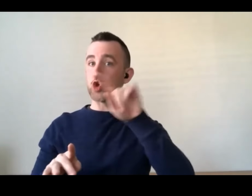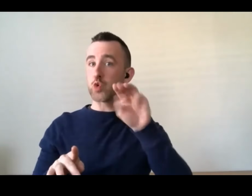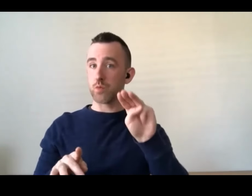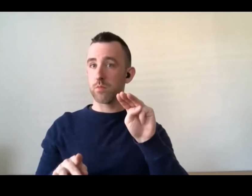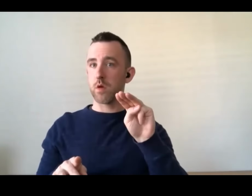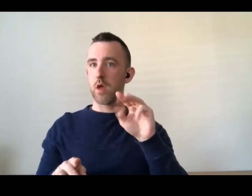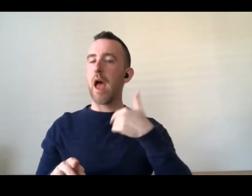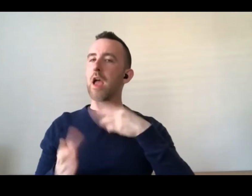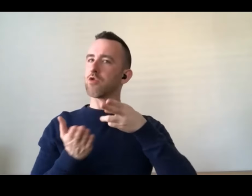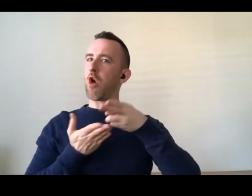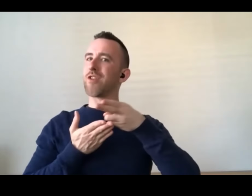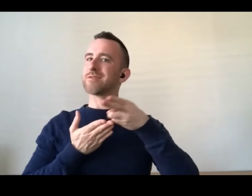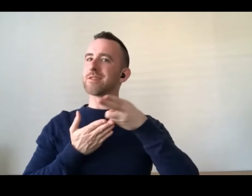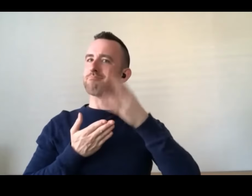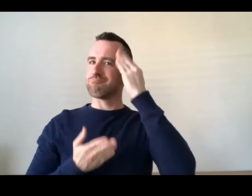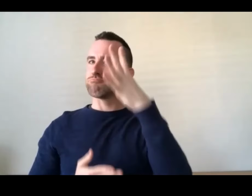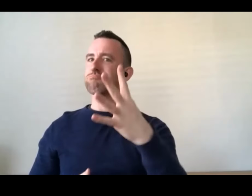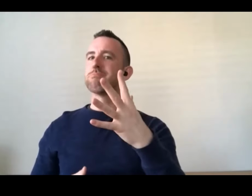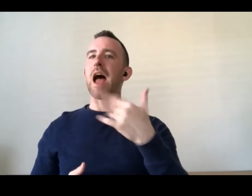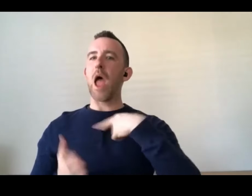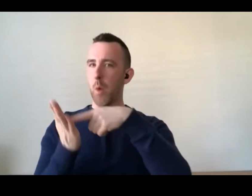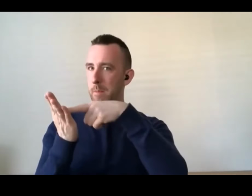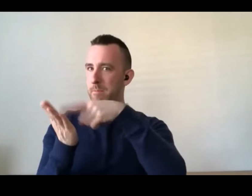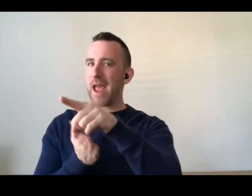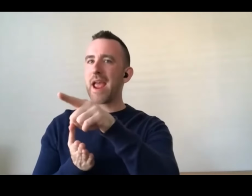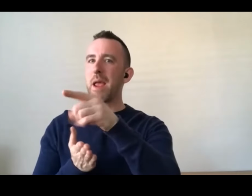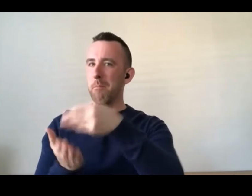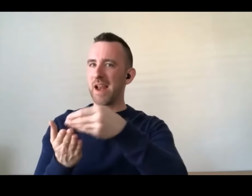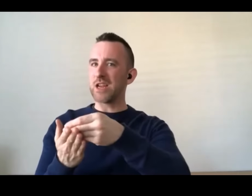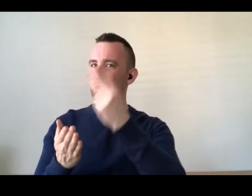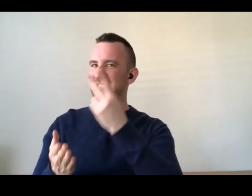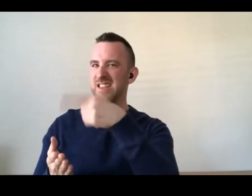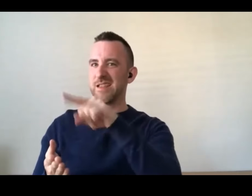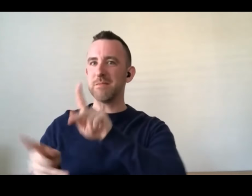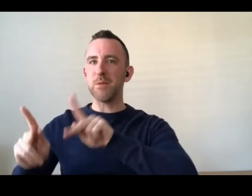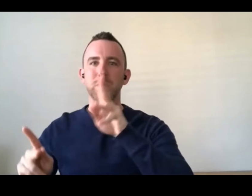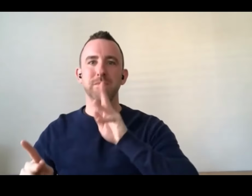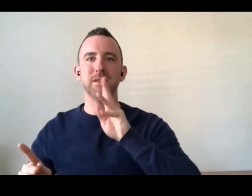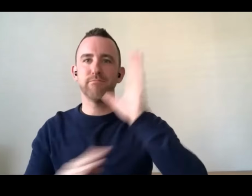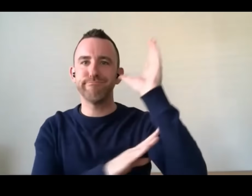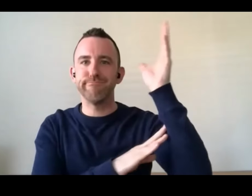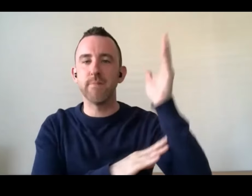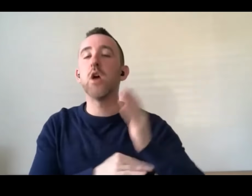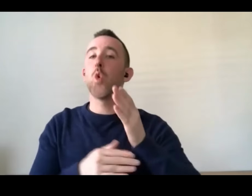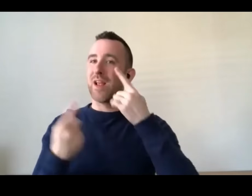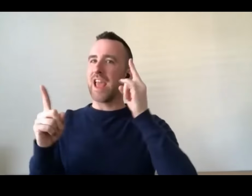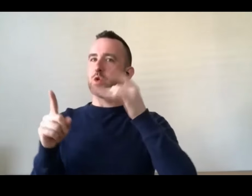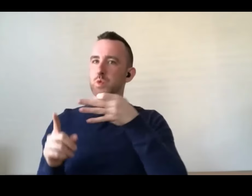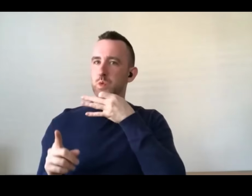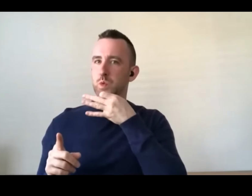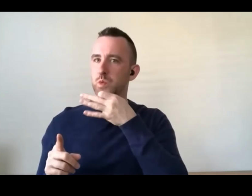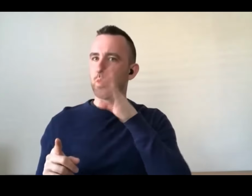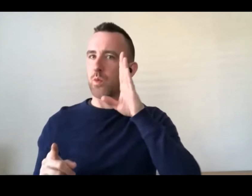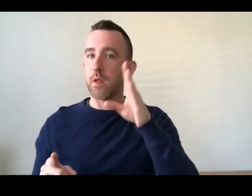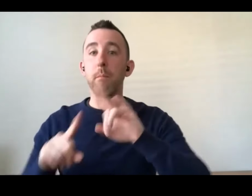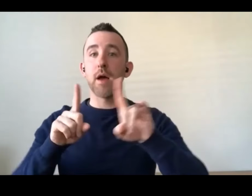I can honestly say I would pay money to see these people speak. We're going to be announcing some of them shortly,